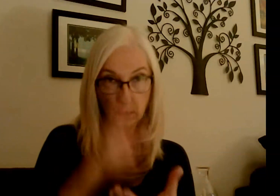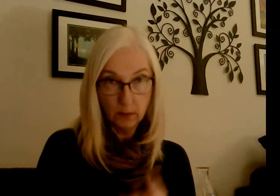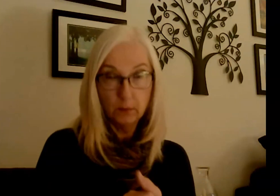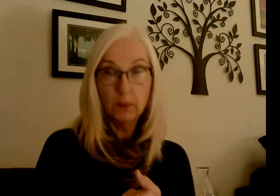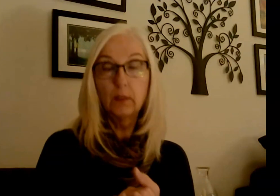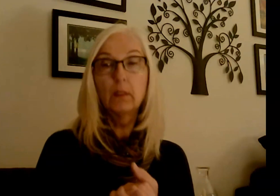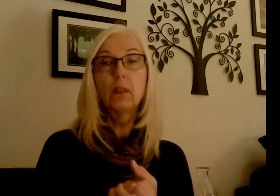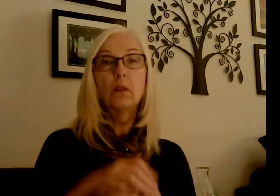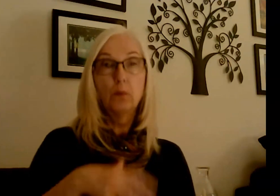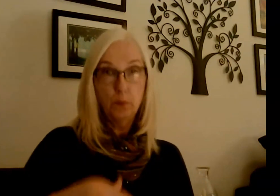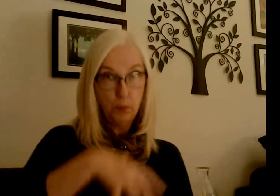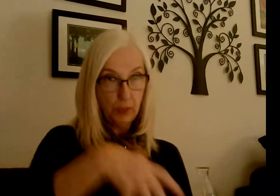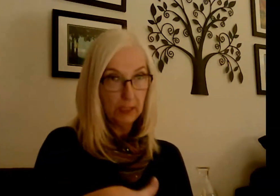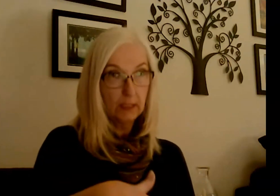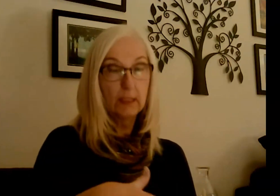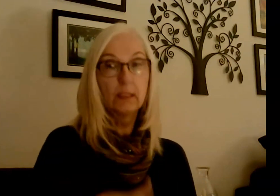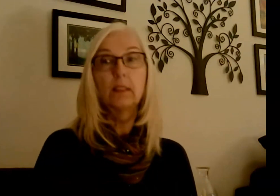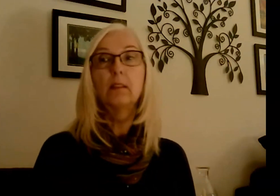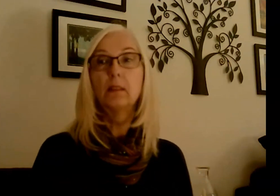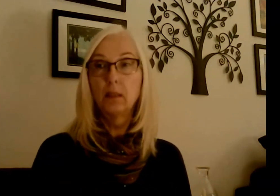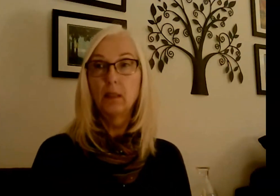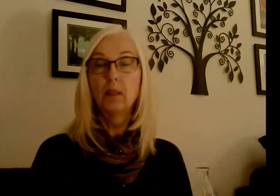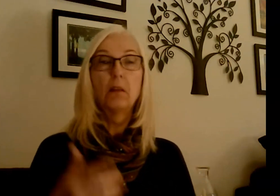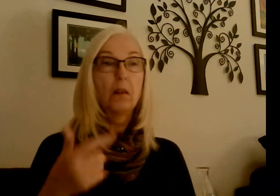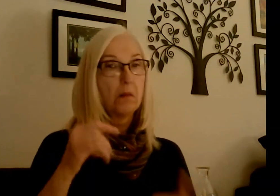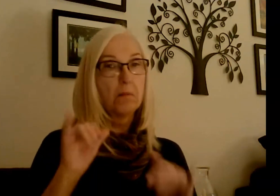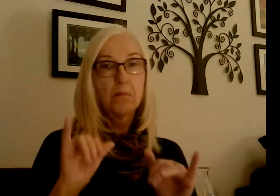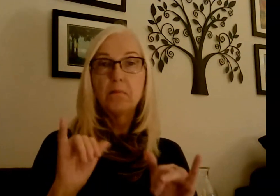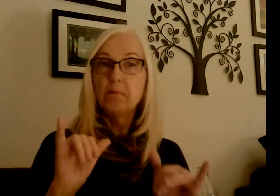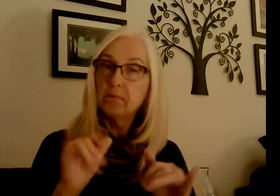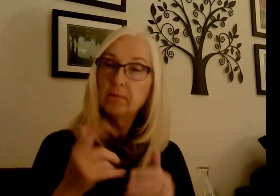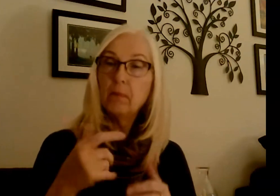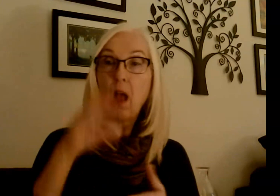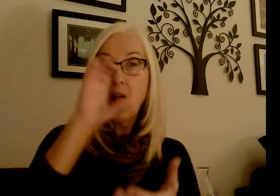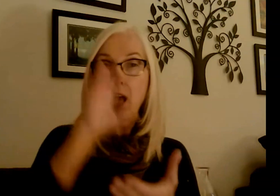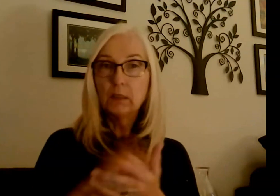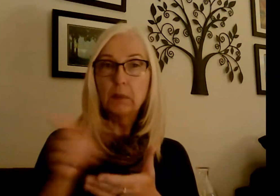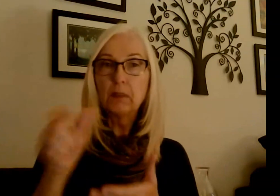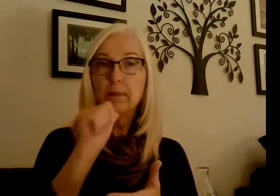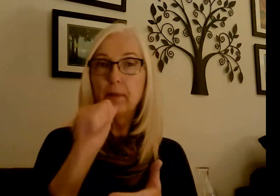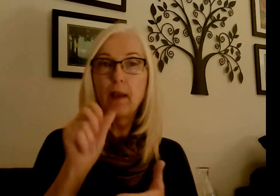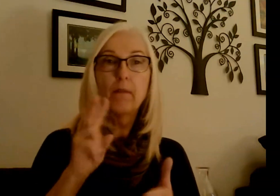My husband, my who later became my ex-husband, and we soon became